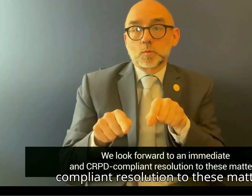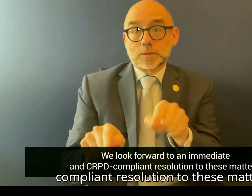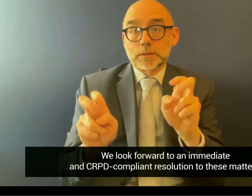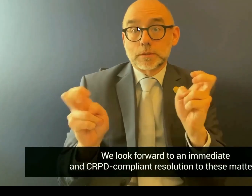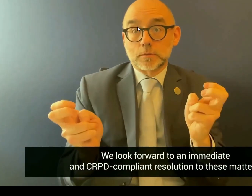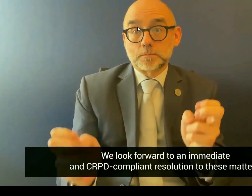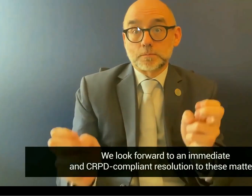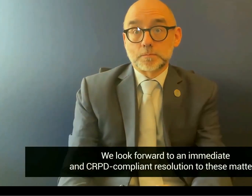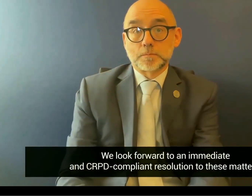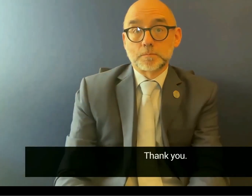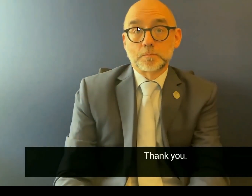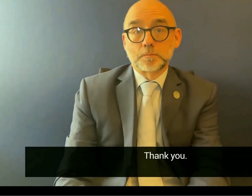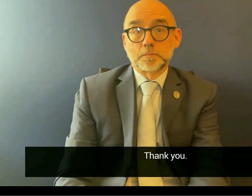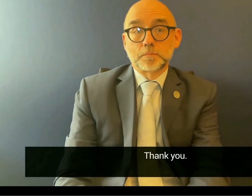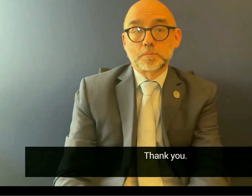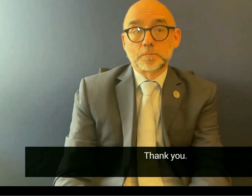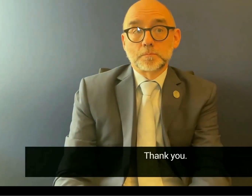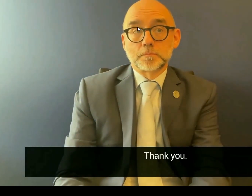these matters.